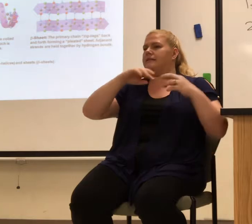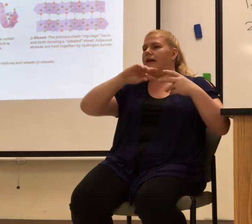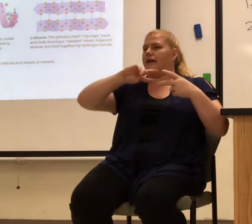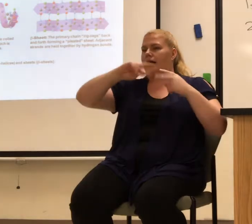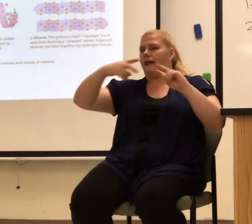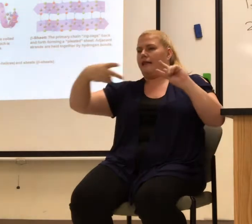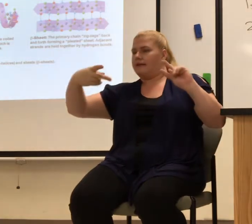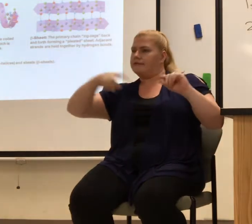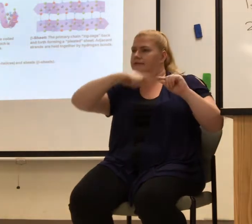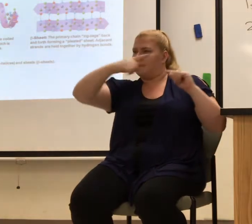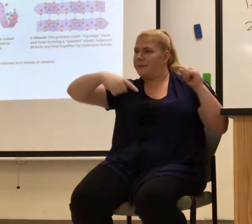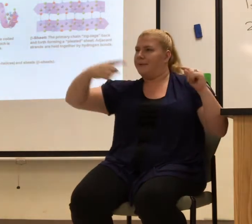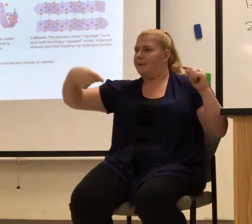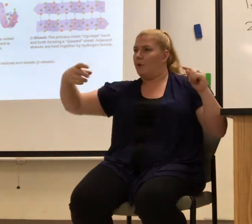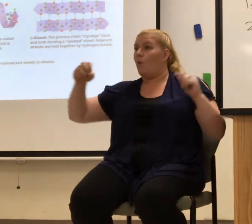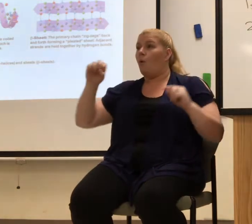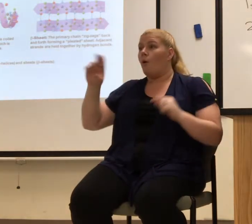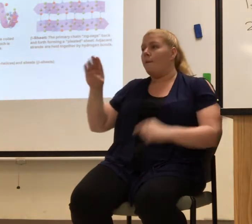pleated sheets.